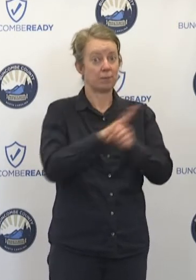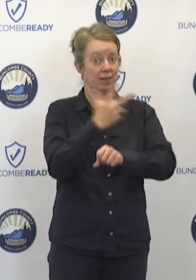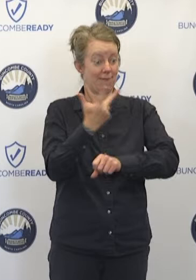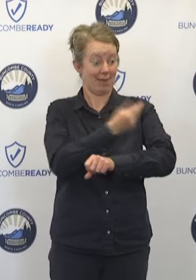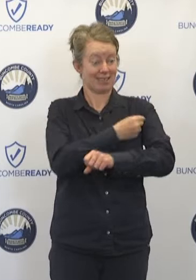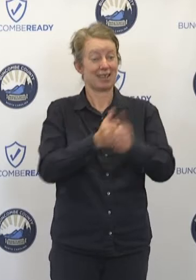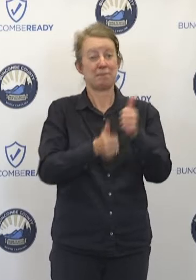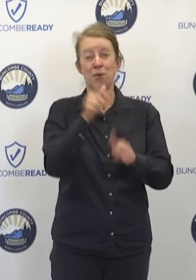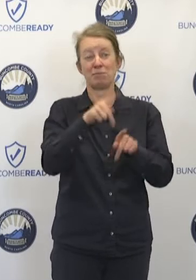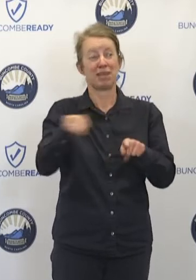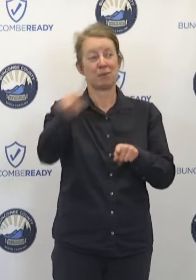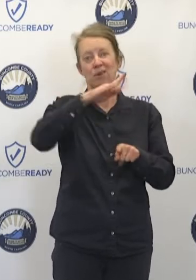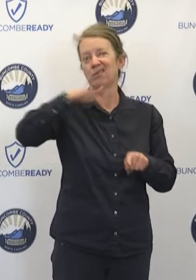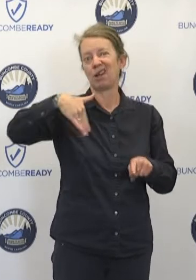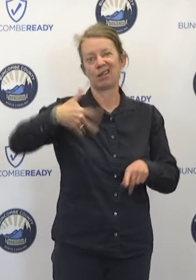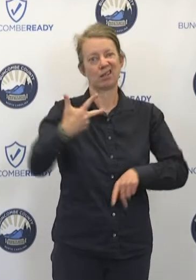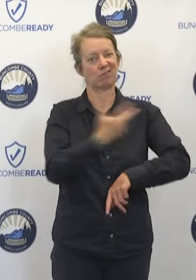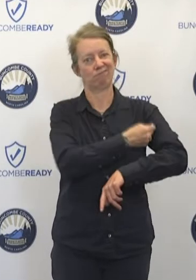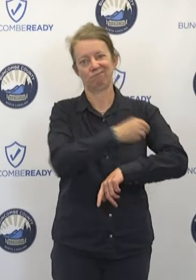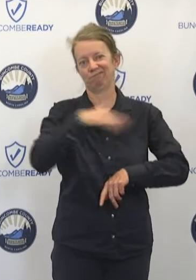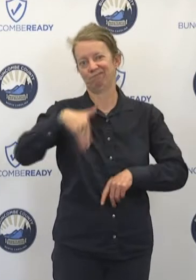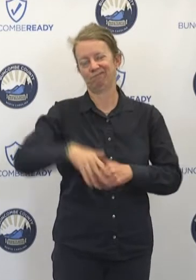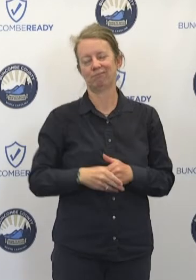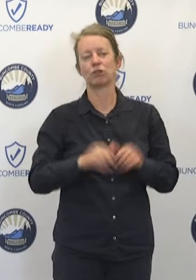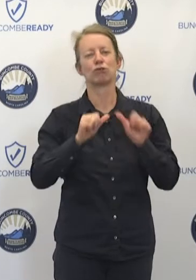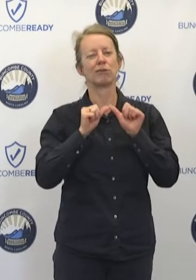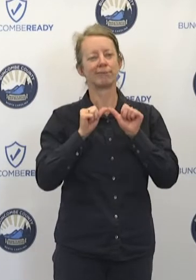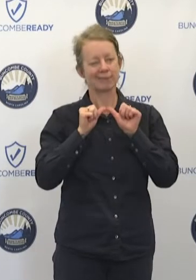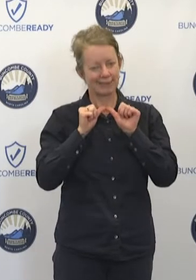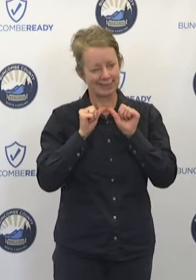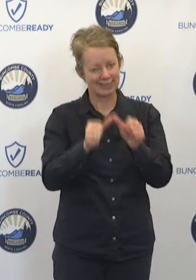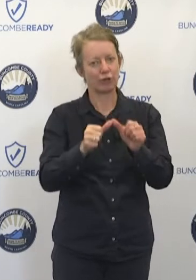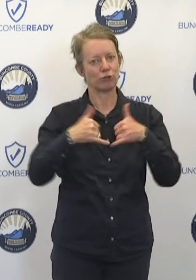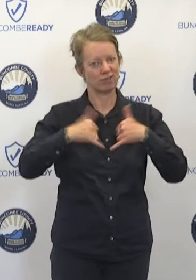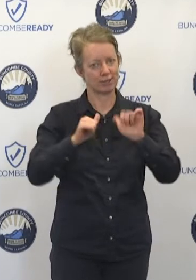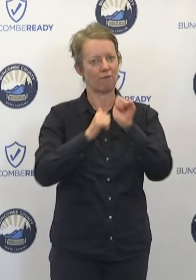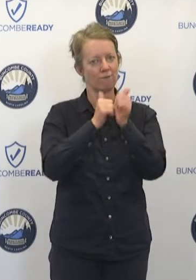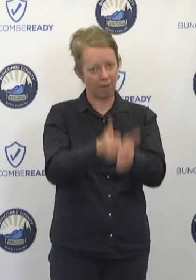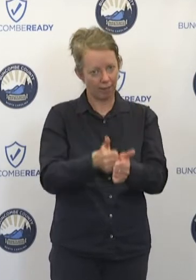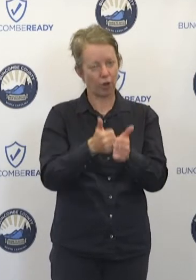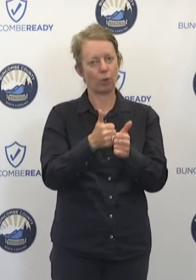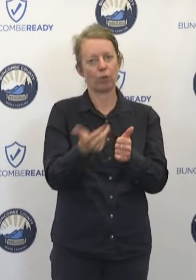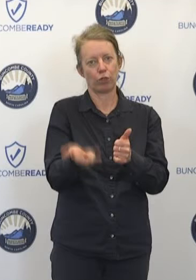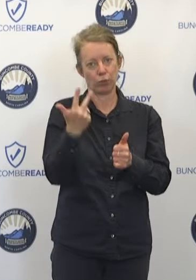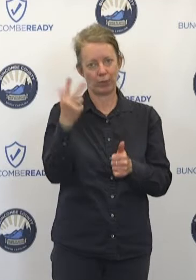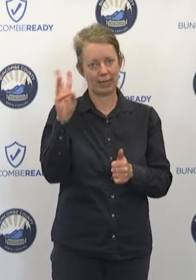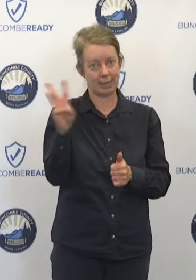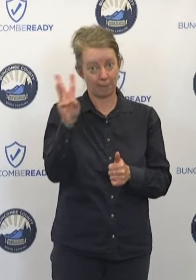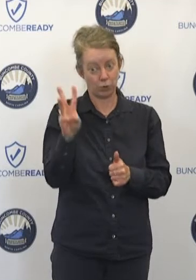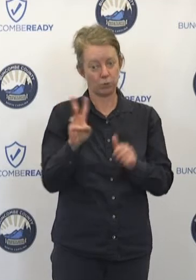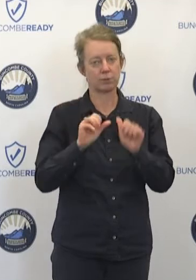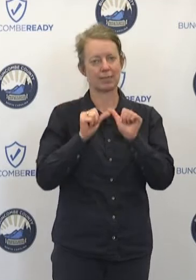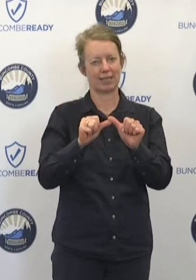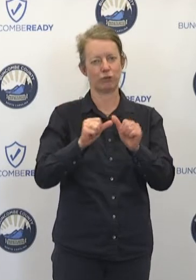not. Continue to follow the preventive measures in order to reduce risk.